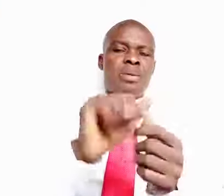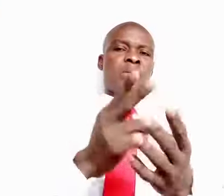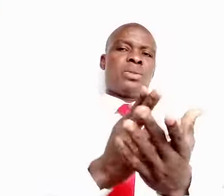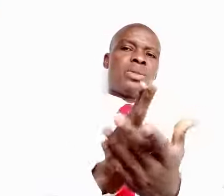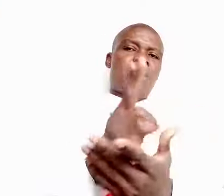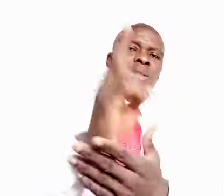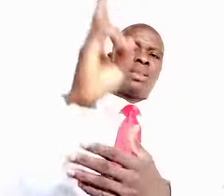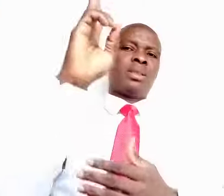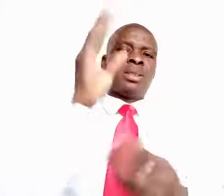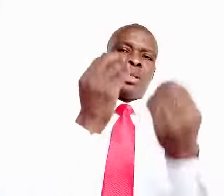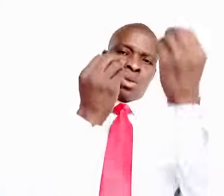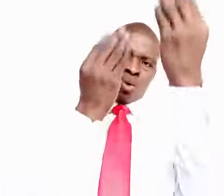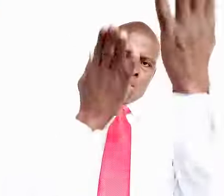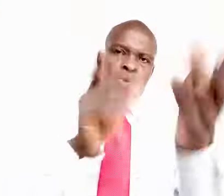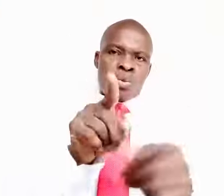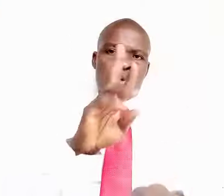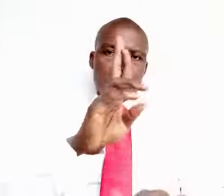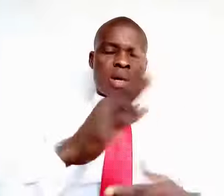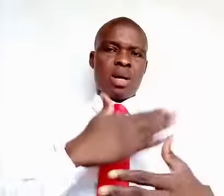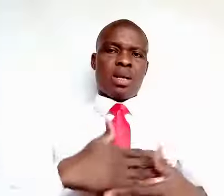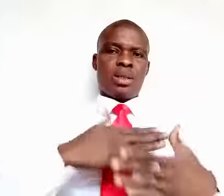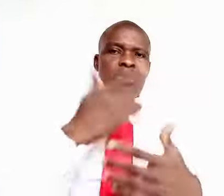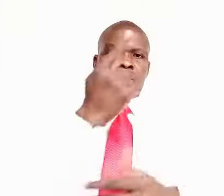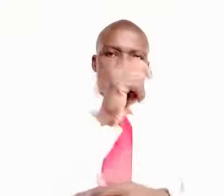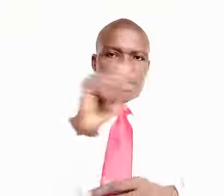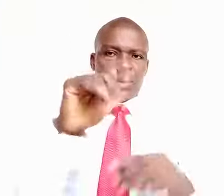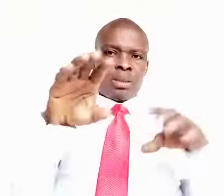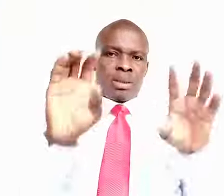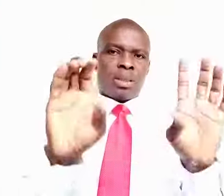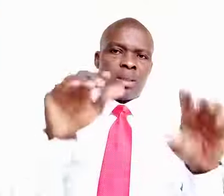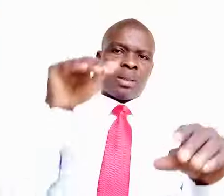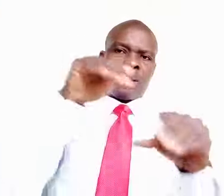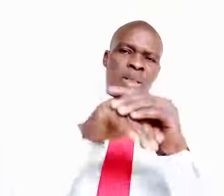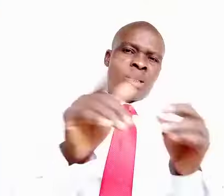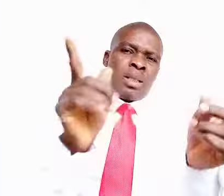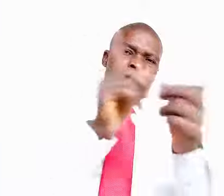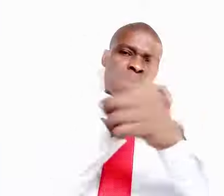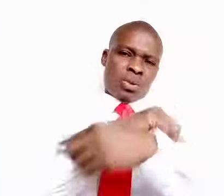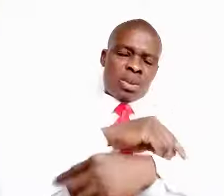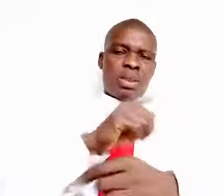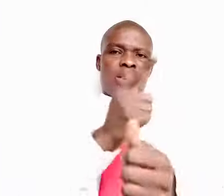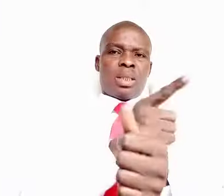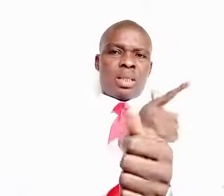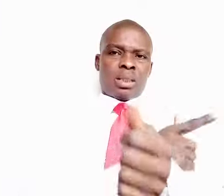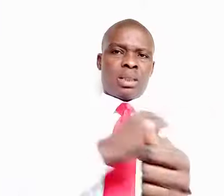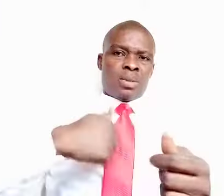and I hope you are ready for today's lesson. In today's lesson we will be discussing dishonesty.